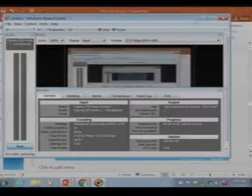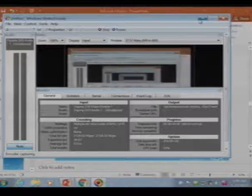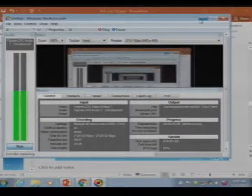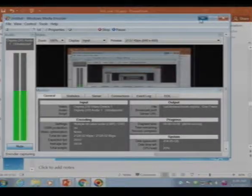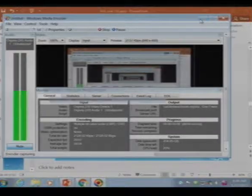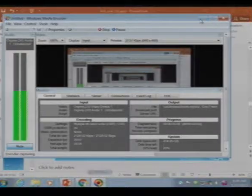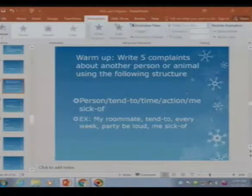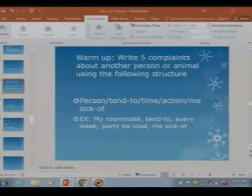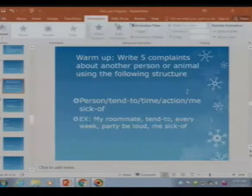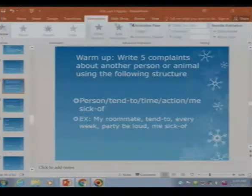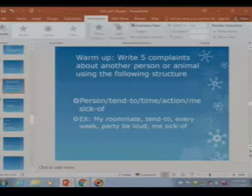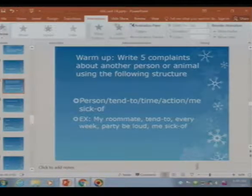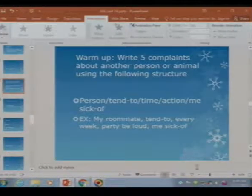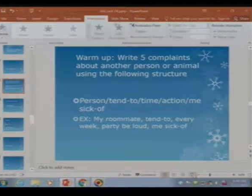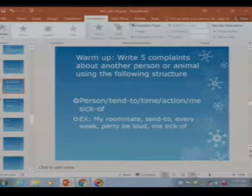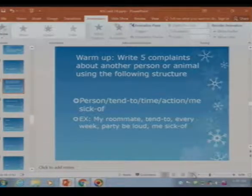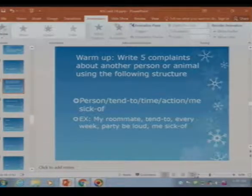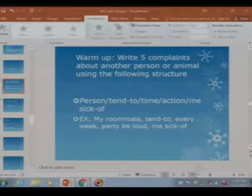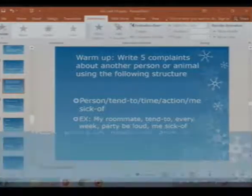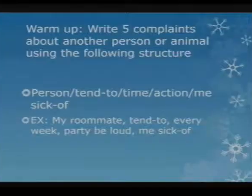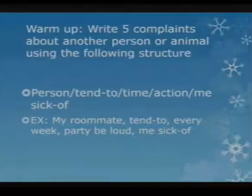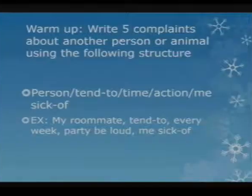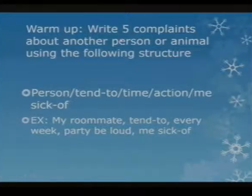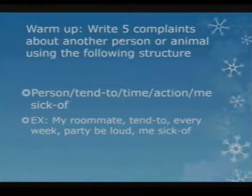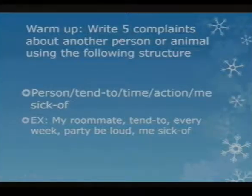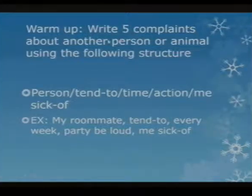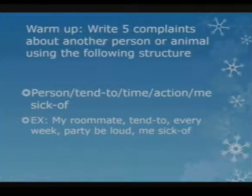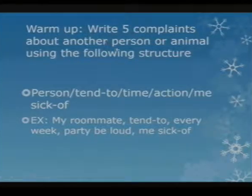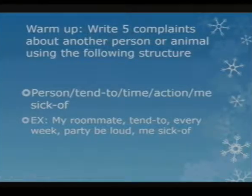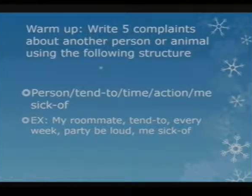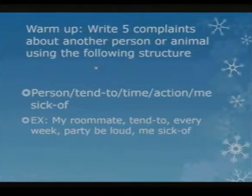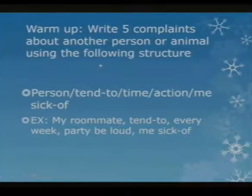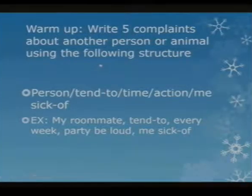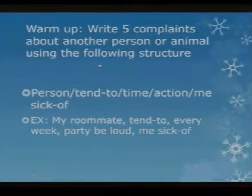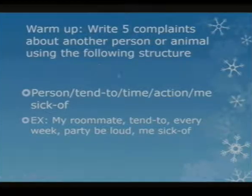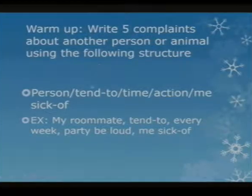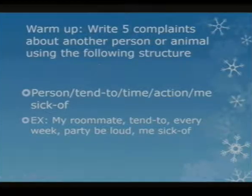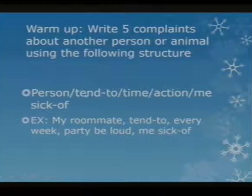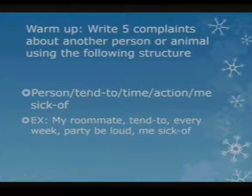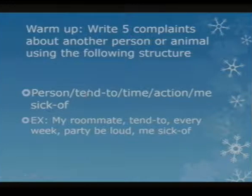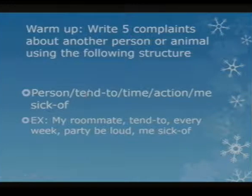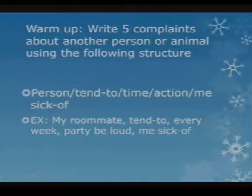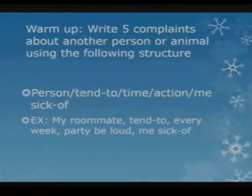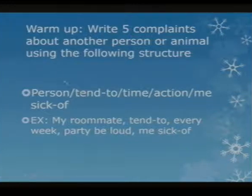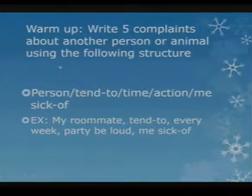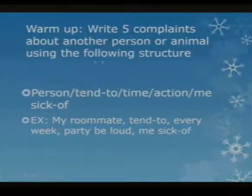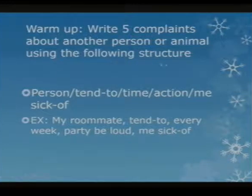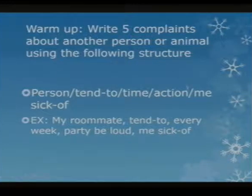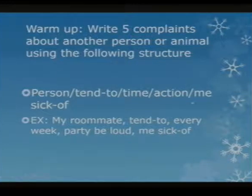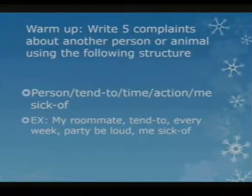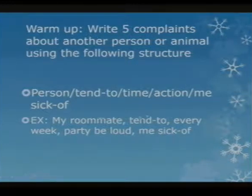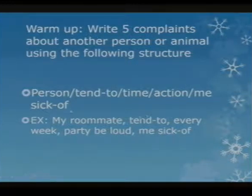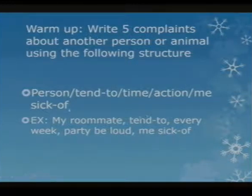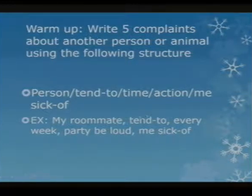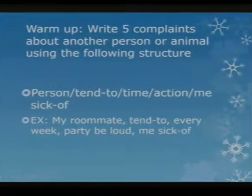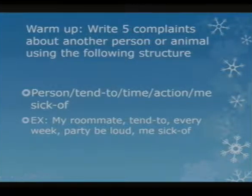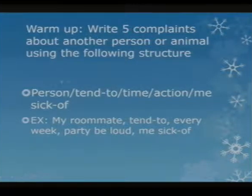we have not gone over the 10-2 structure yet, so here it is. So you are writing 5 sentences in this